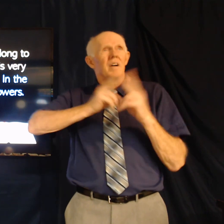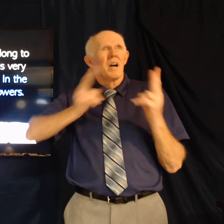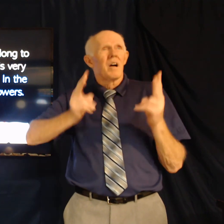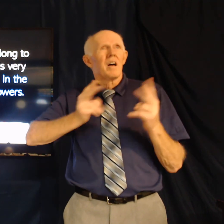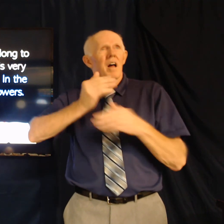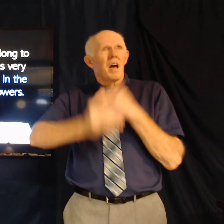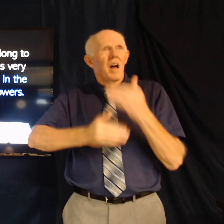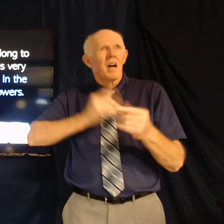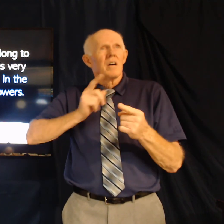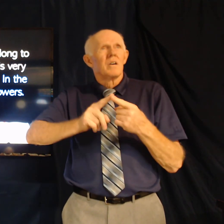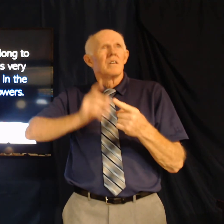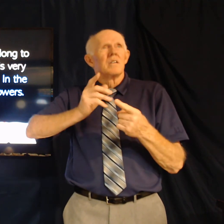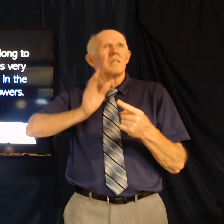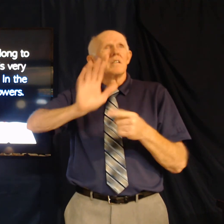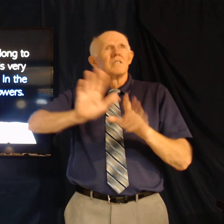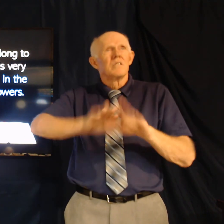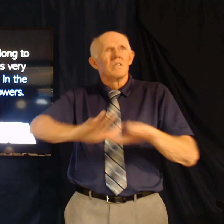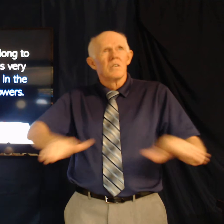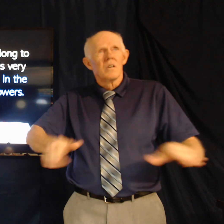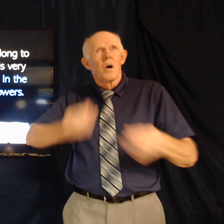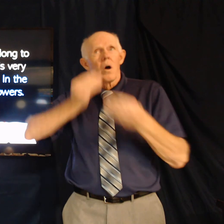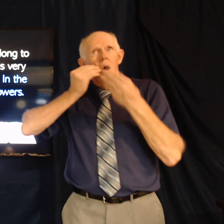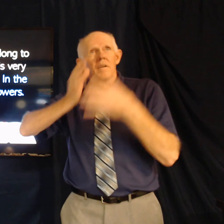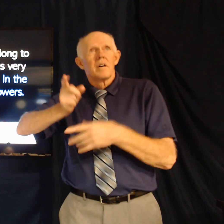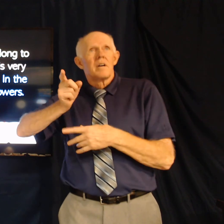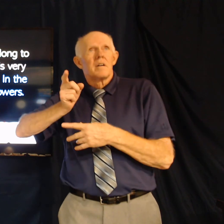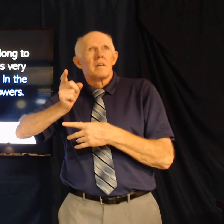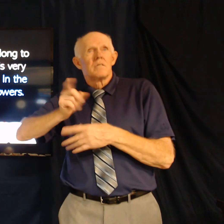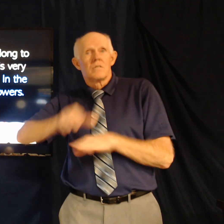is very kind to his children that obey him.